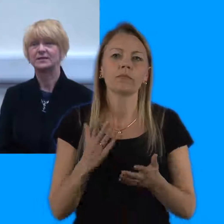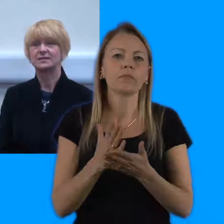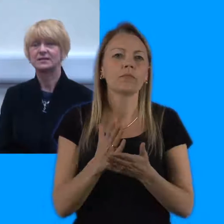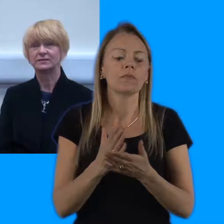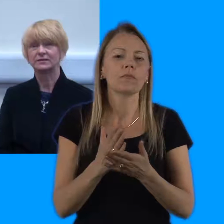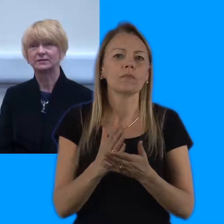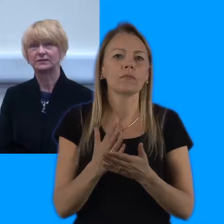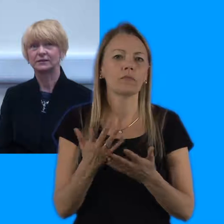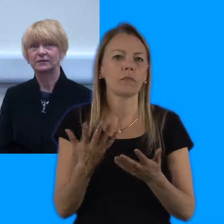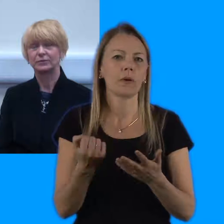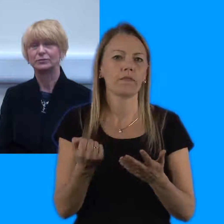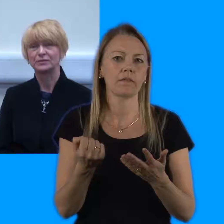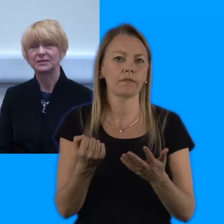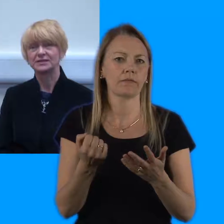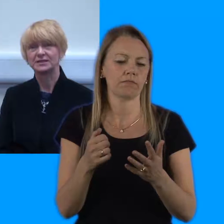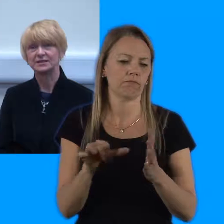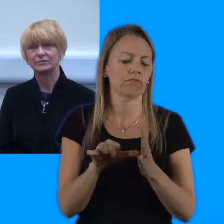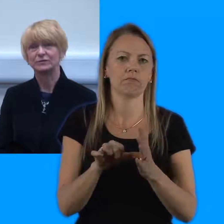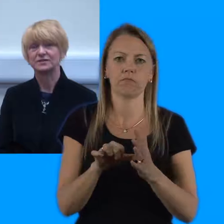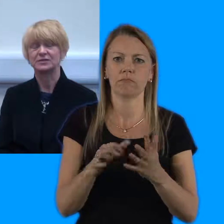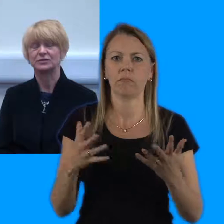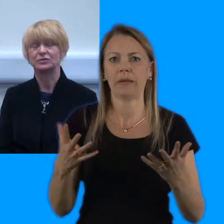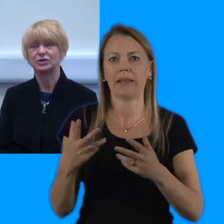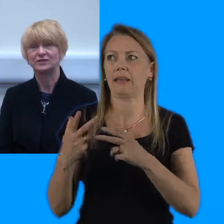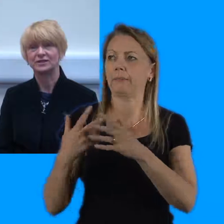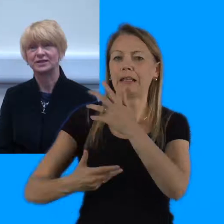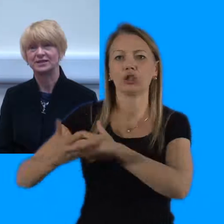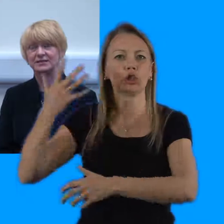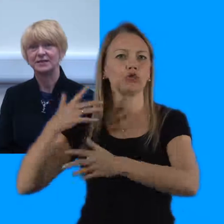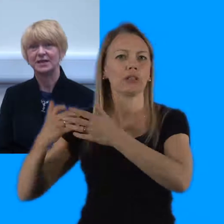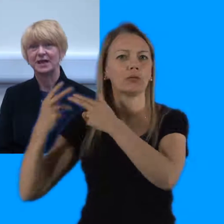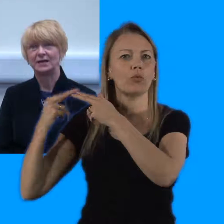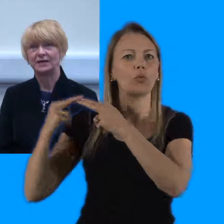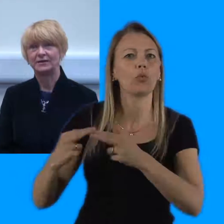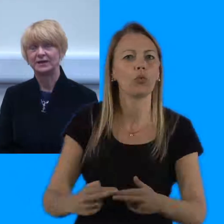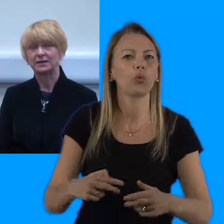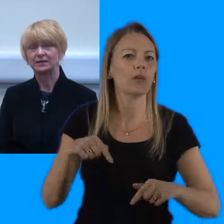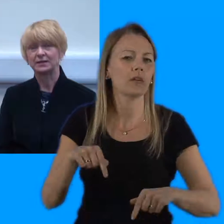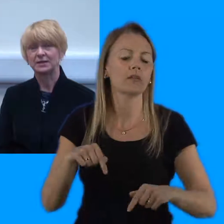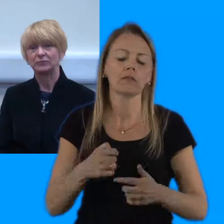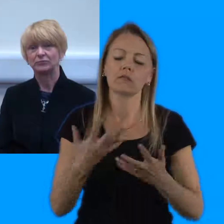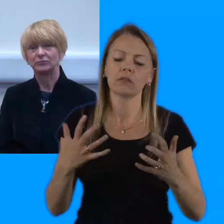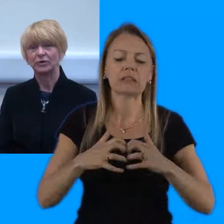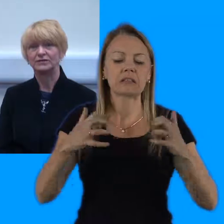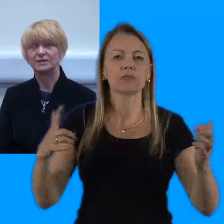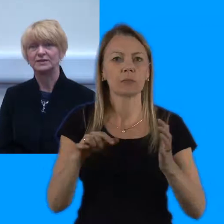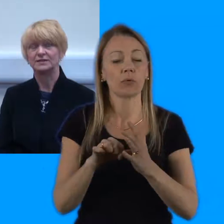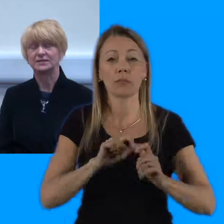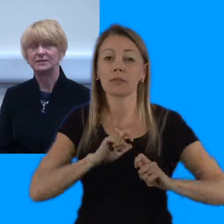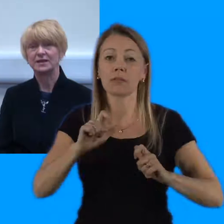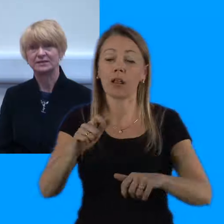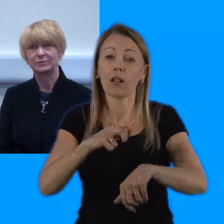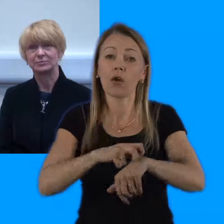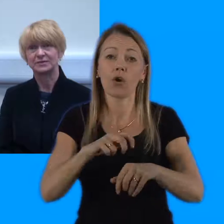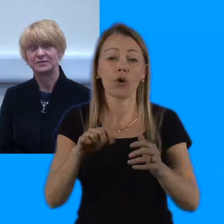I think it does have a problem with sectarianism, and obviously there's a huge history there, and I think one of the reasons